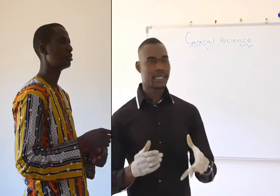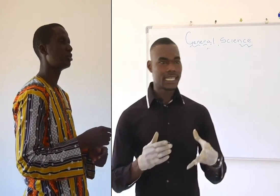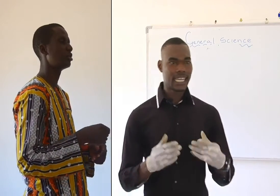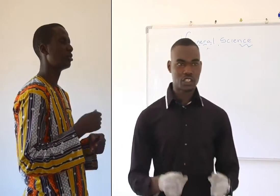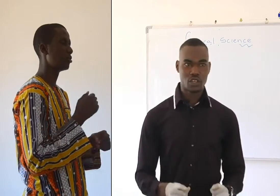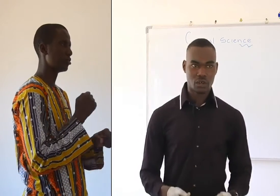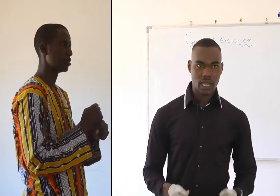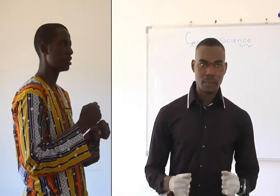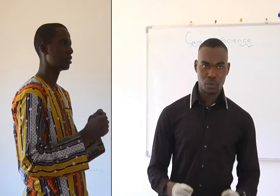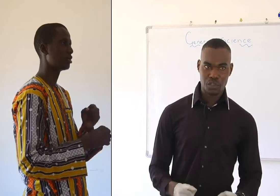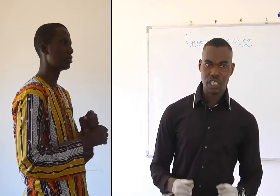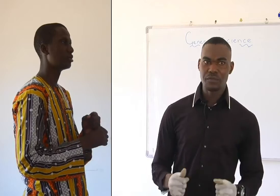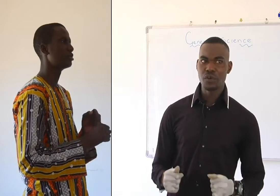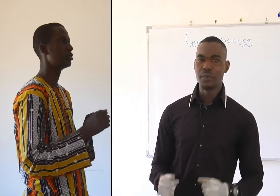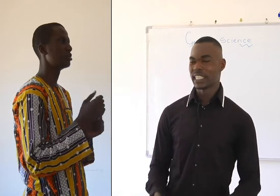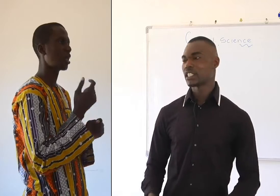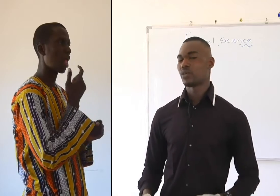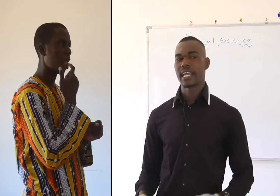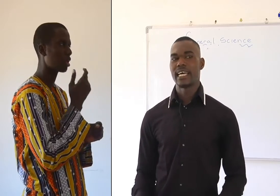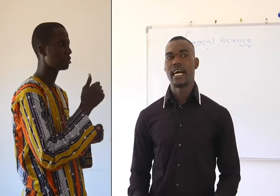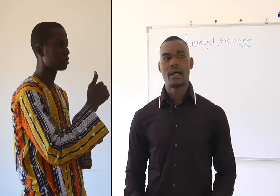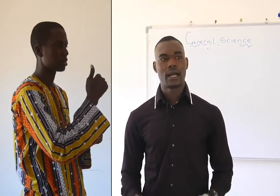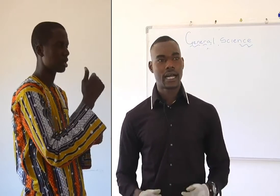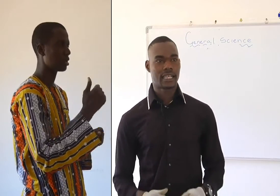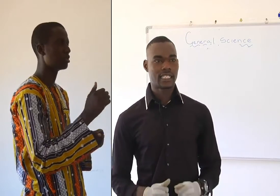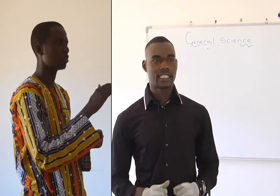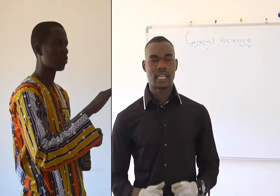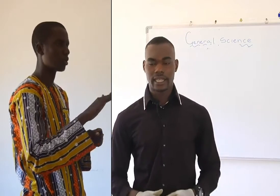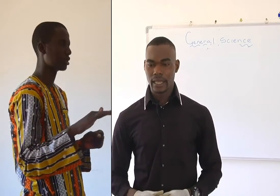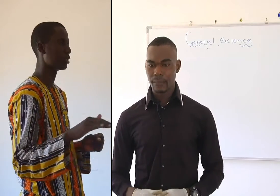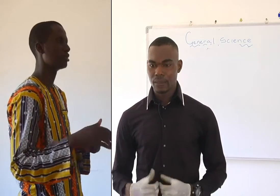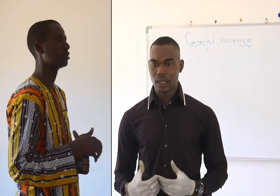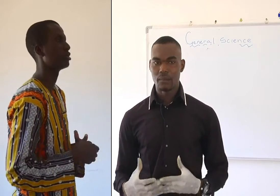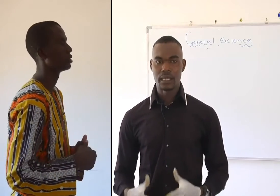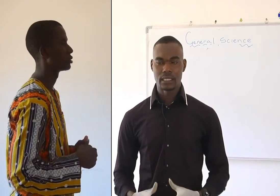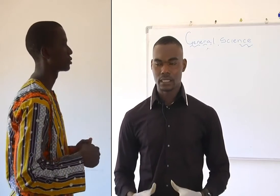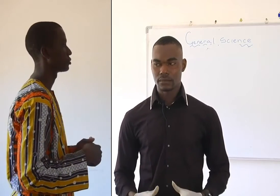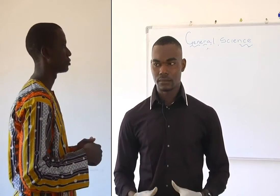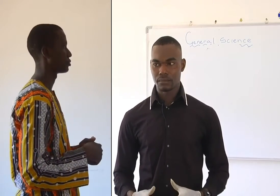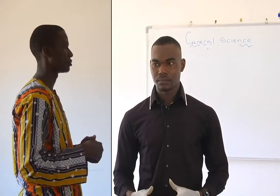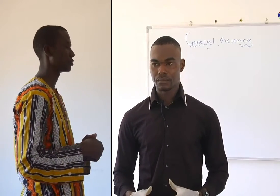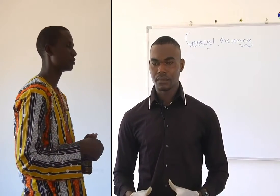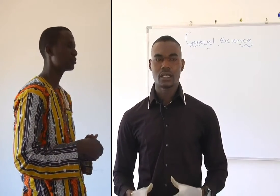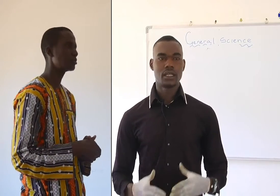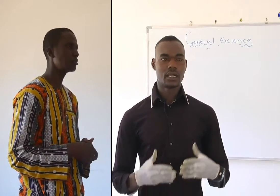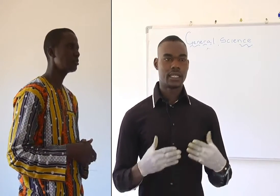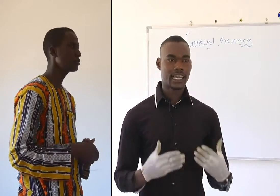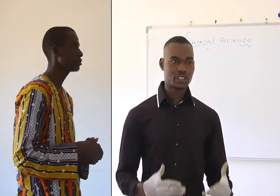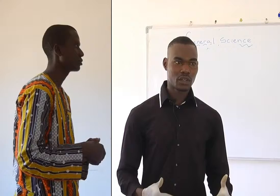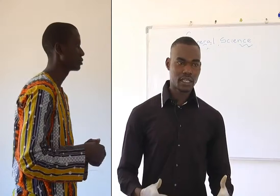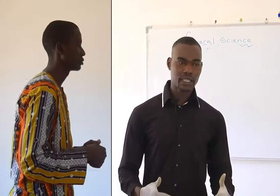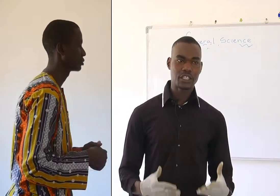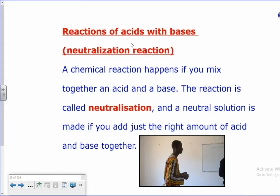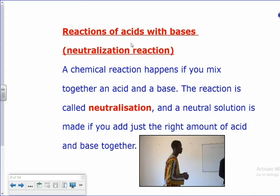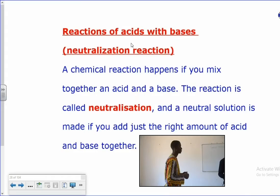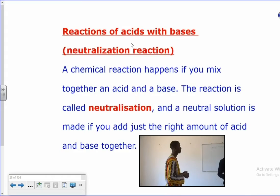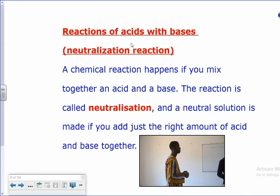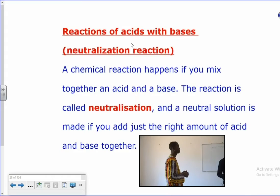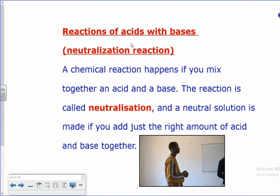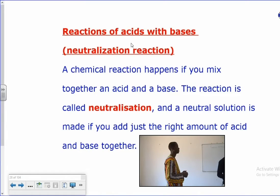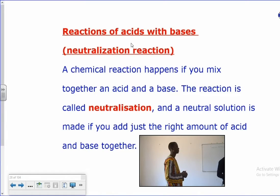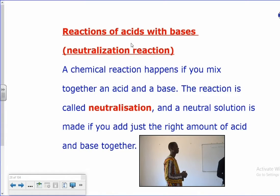a chemical reaction happens if you mix together an acid and a base. The reaction is